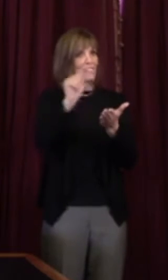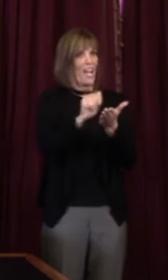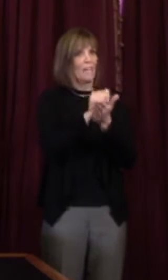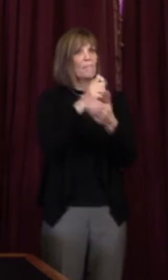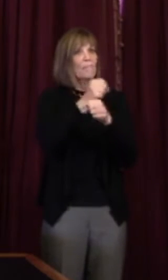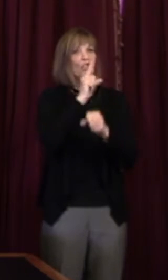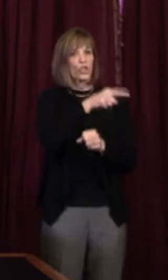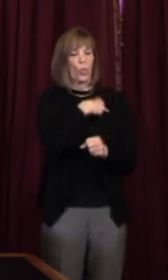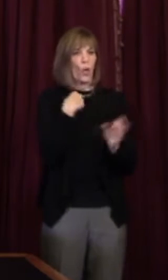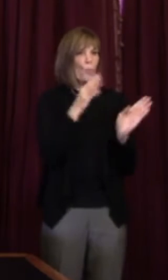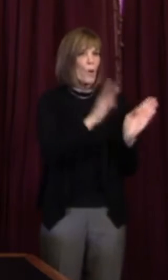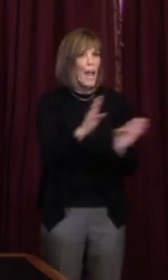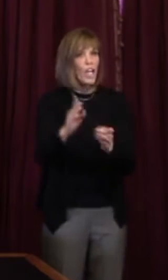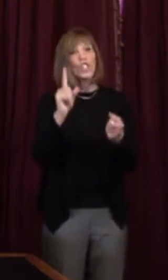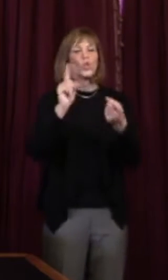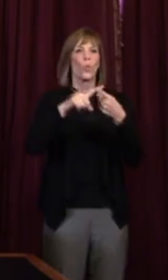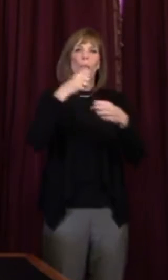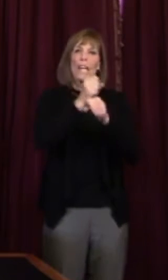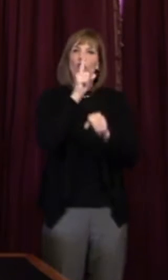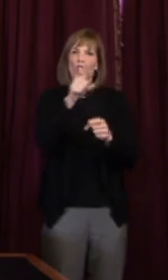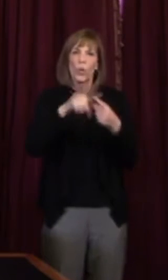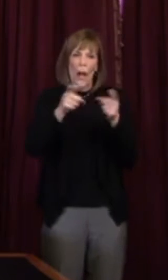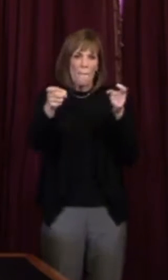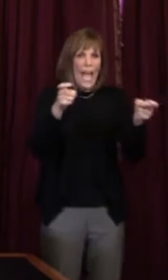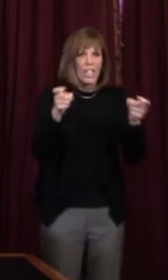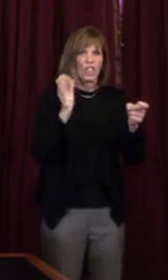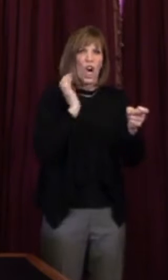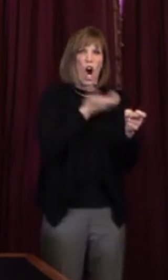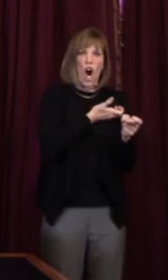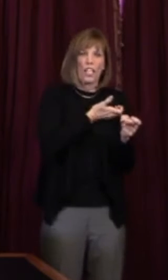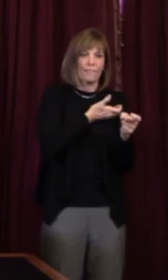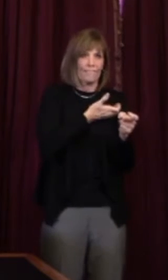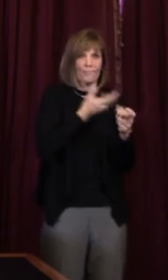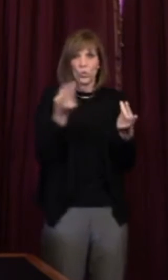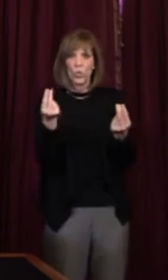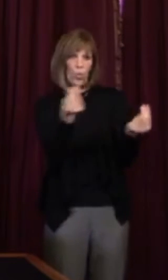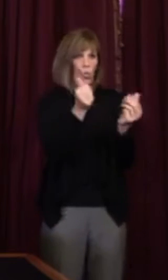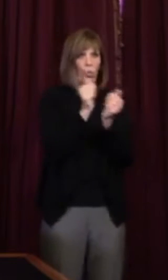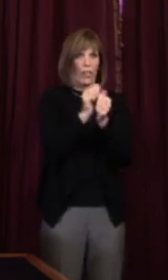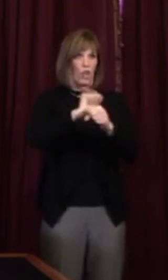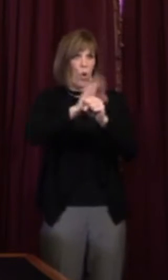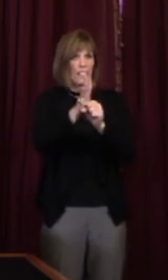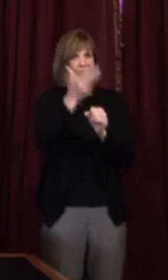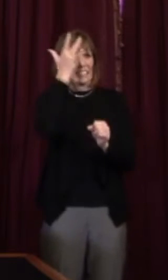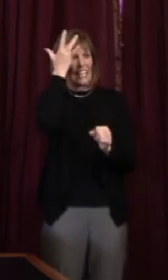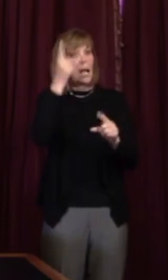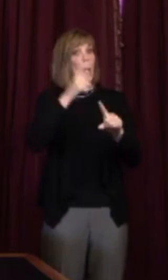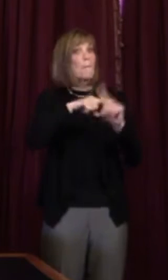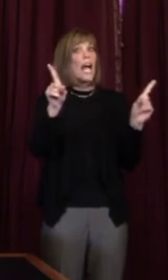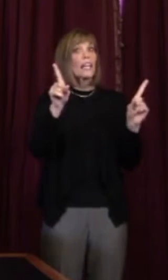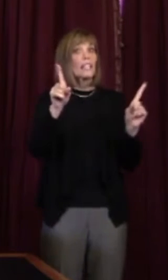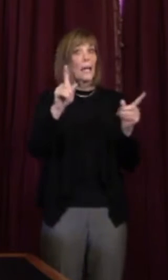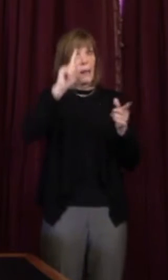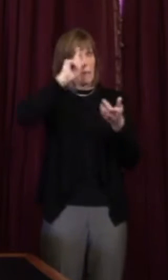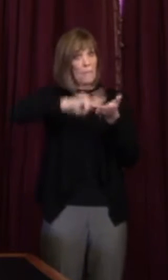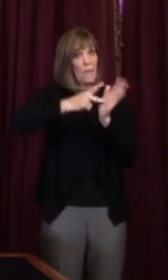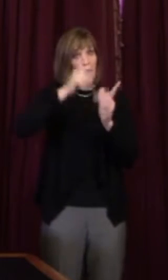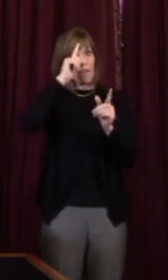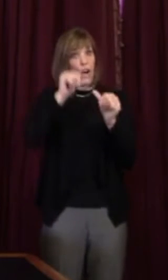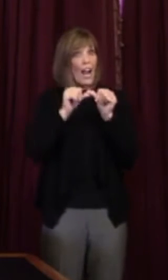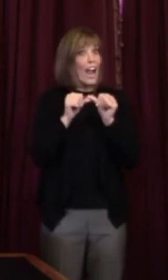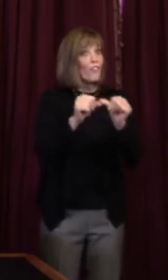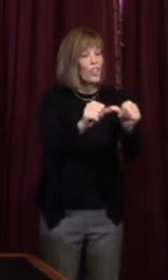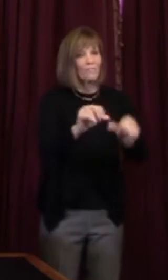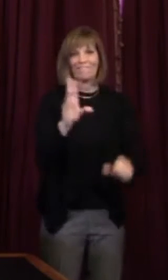were prepared to effectively manage our response to COVID-19, but they never were intended to be